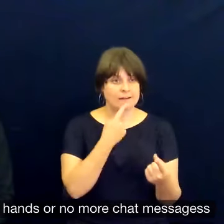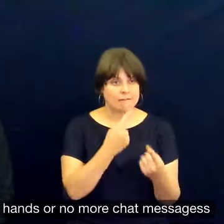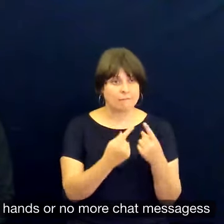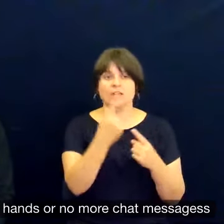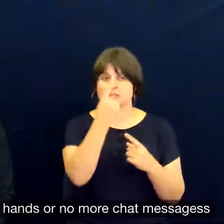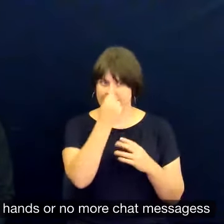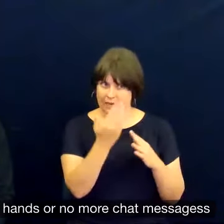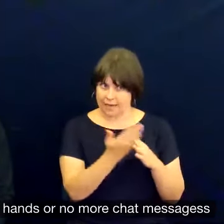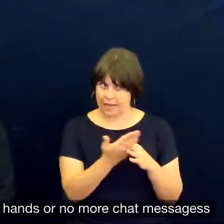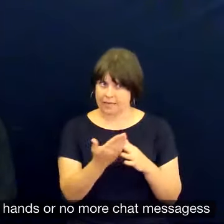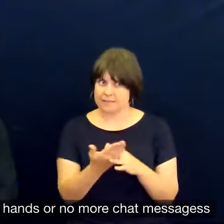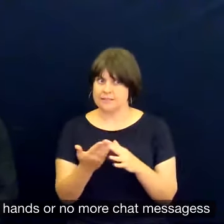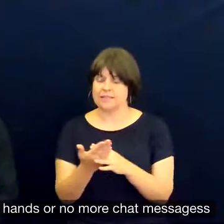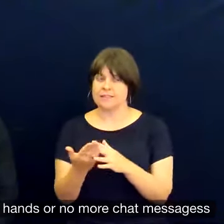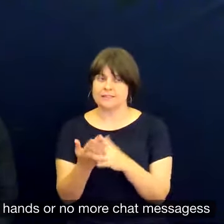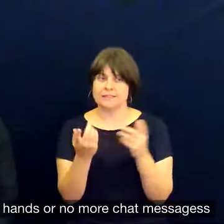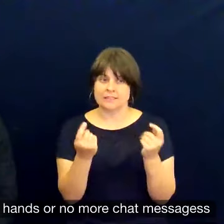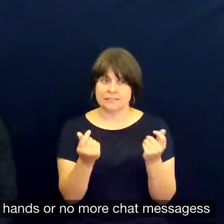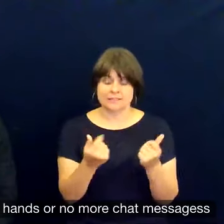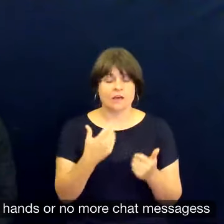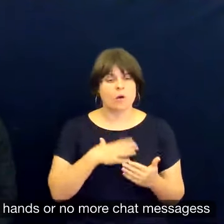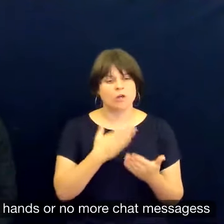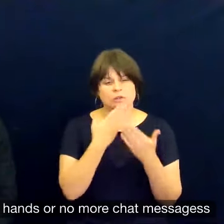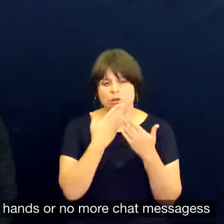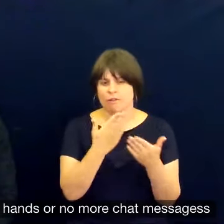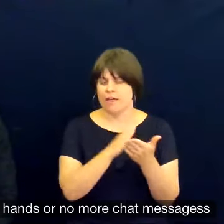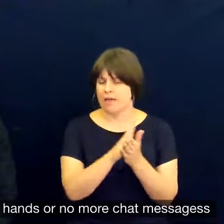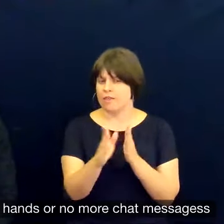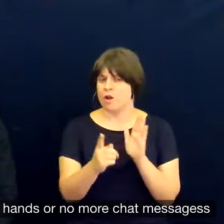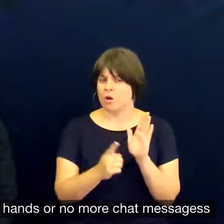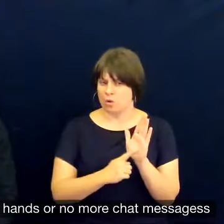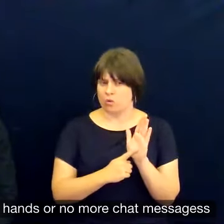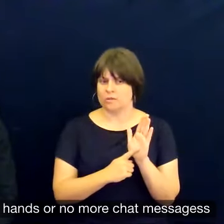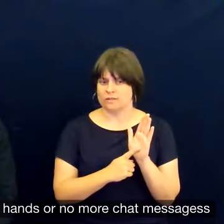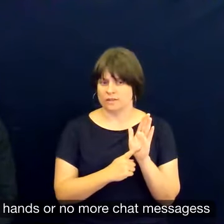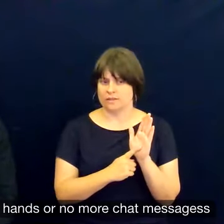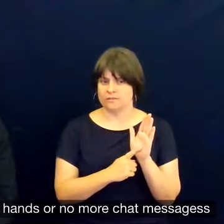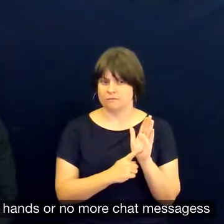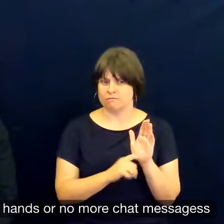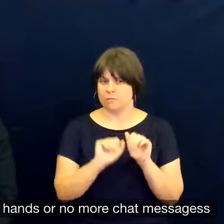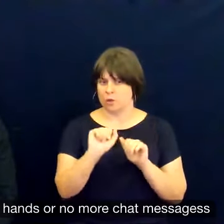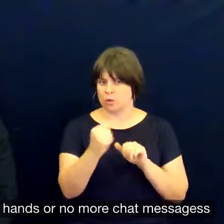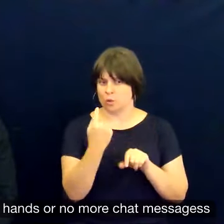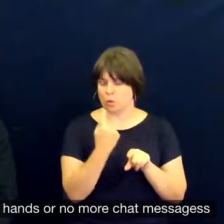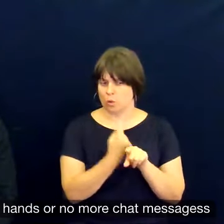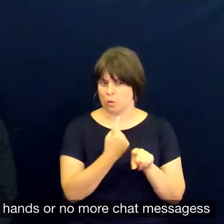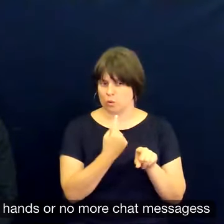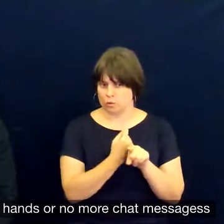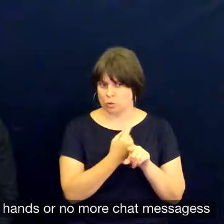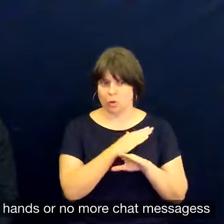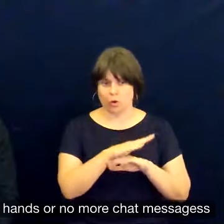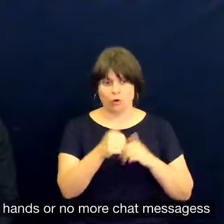material. And I want to thank Heather for the option of